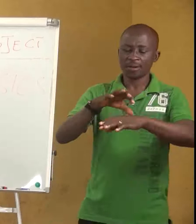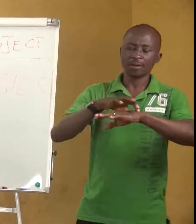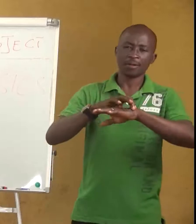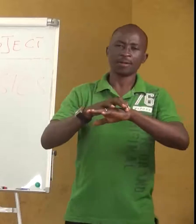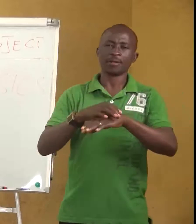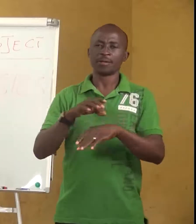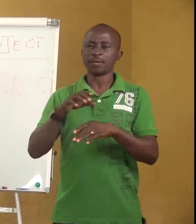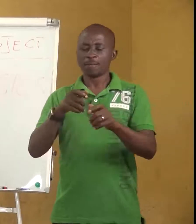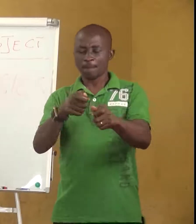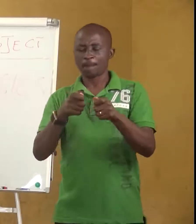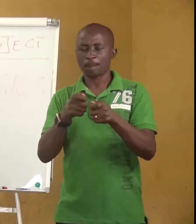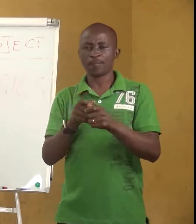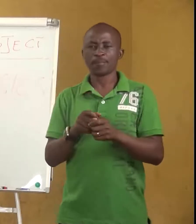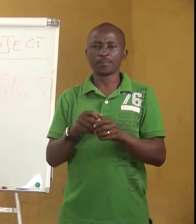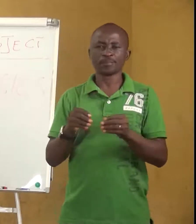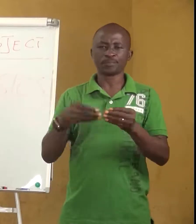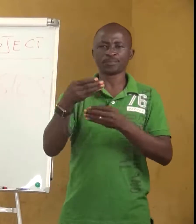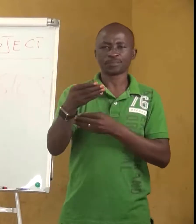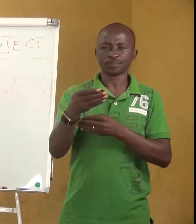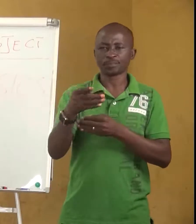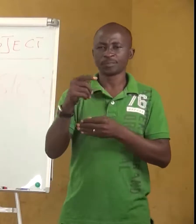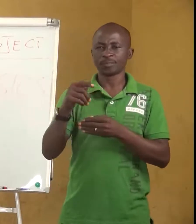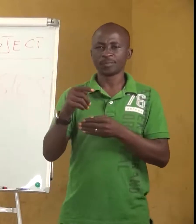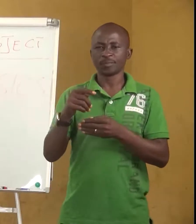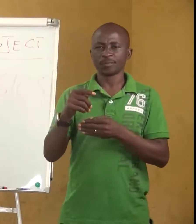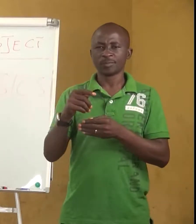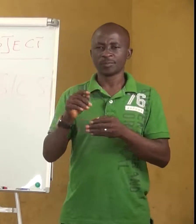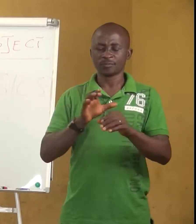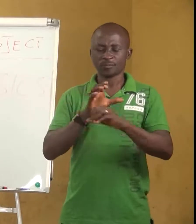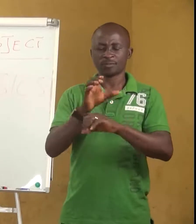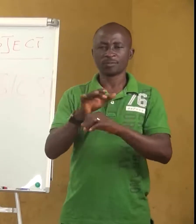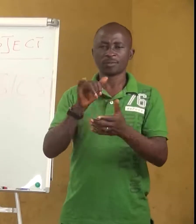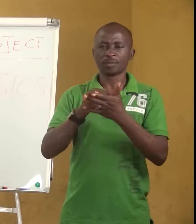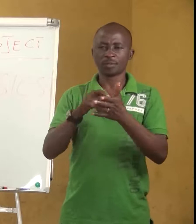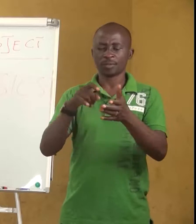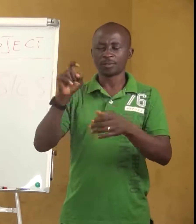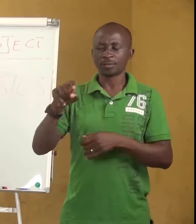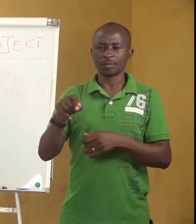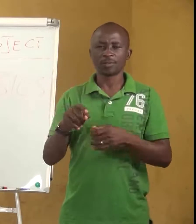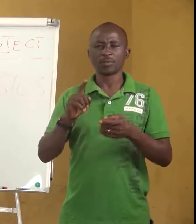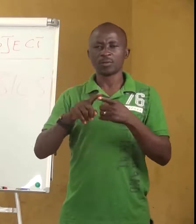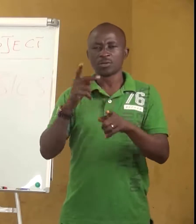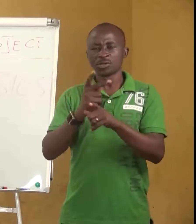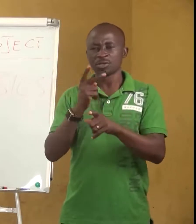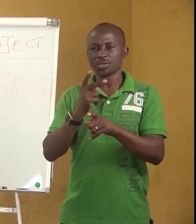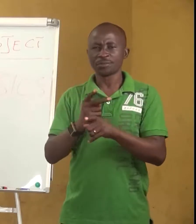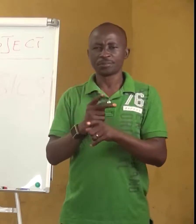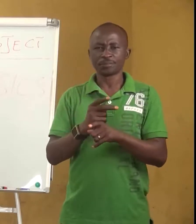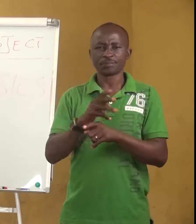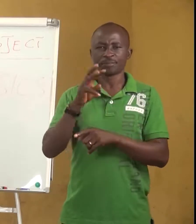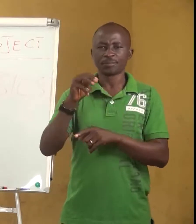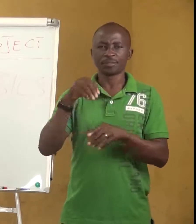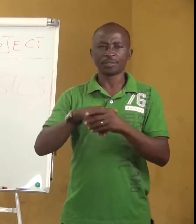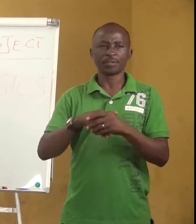gravitational pull provides the centripetal force that is required to keep them